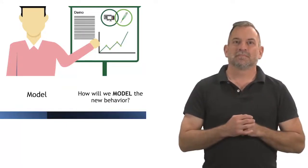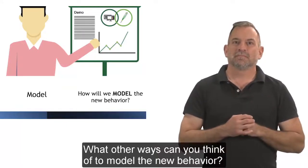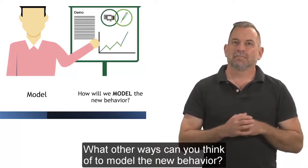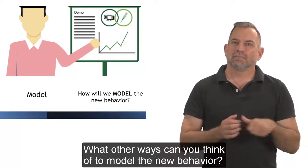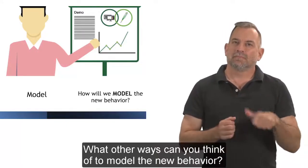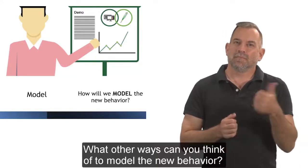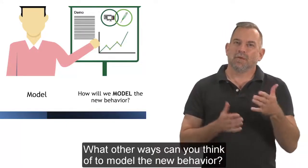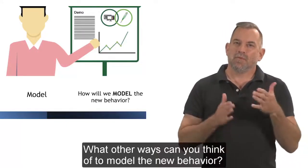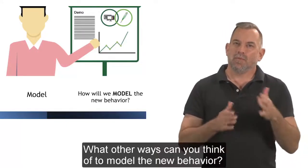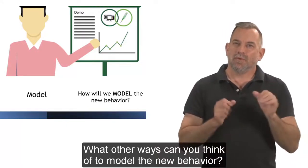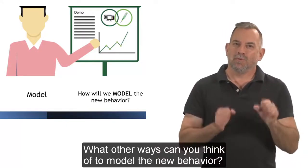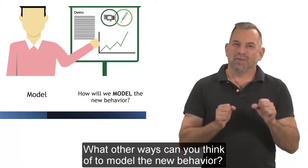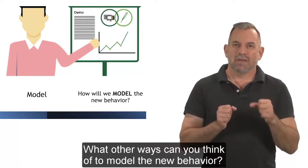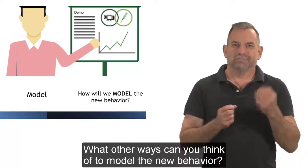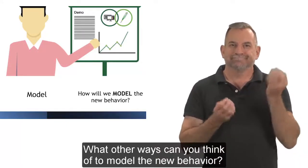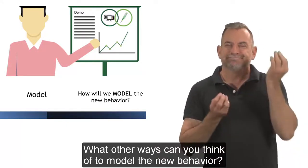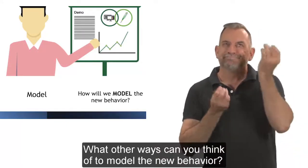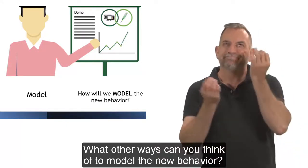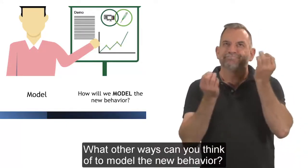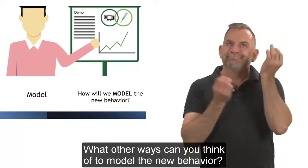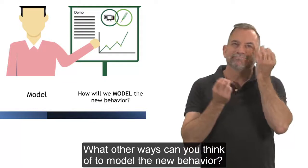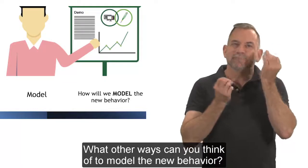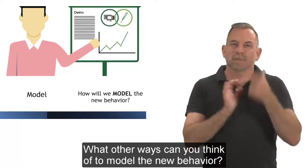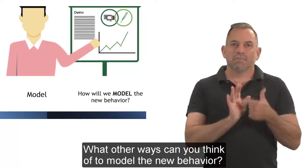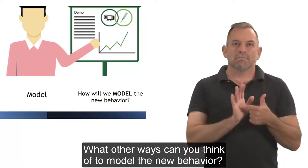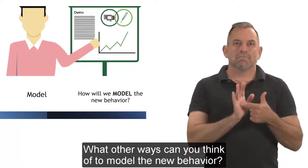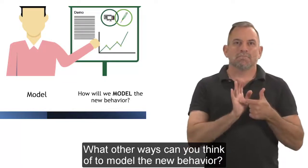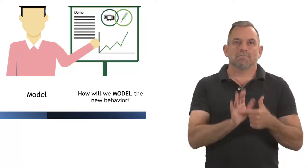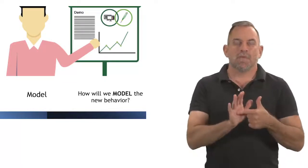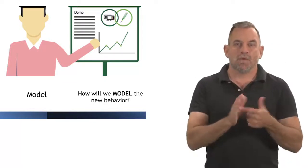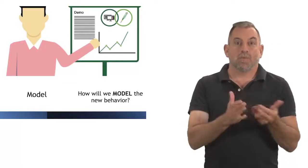What other ways can you think of to model the new behavior?